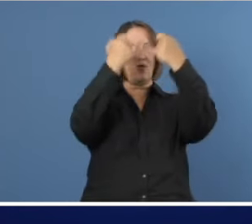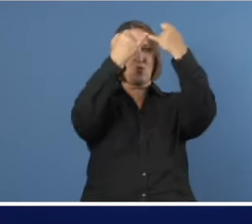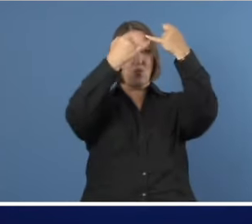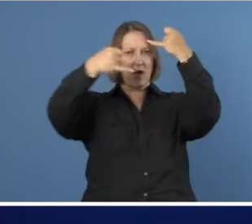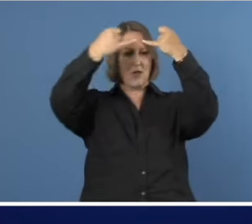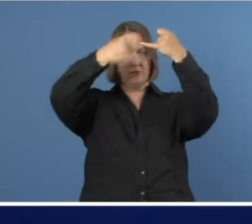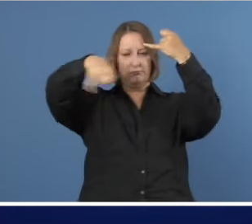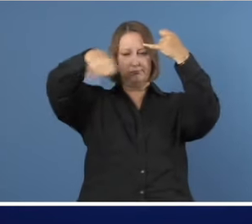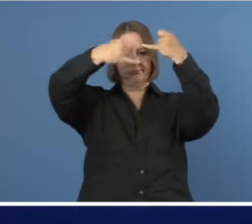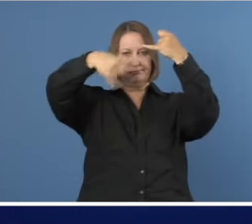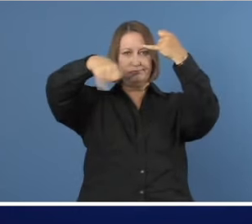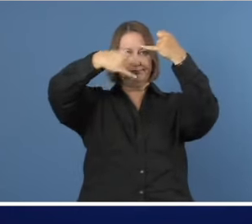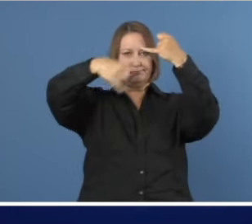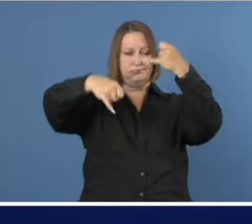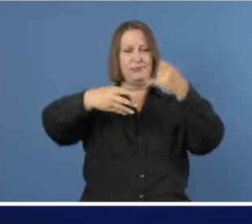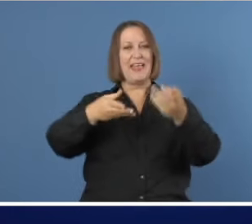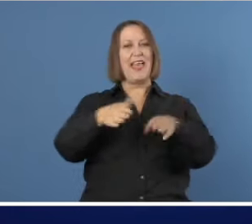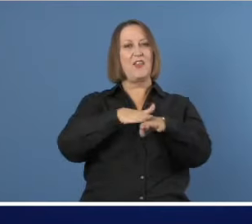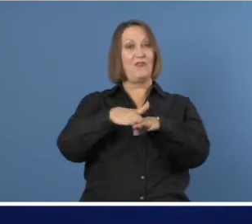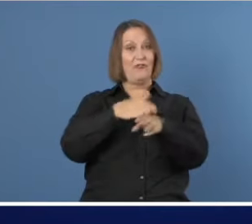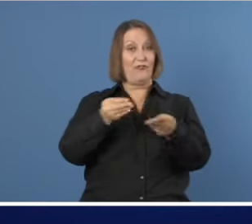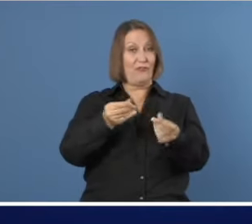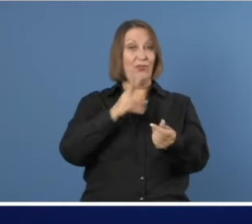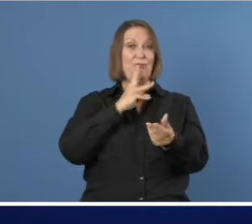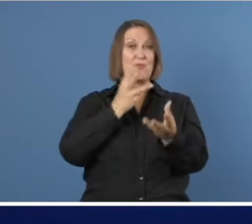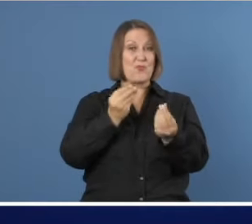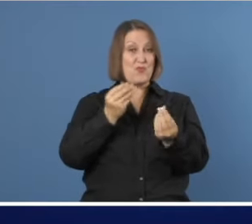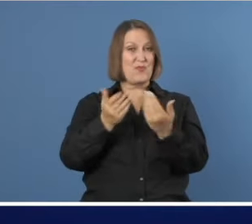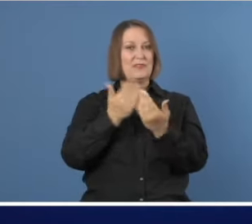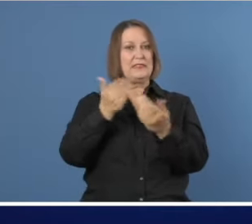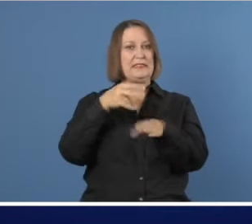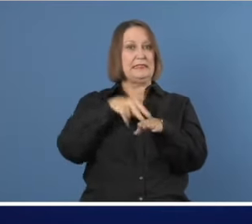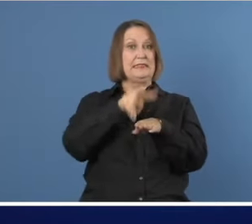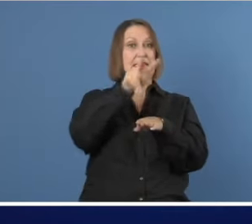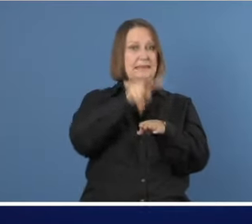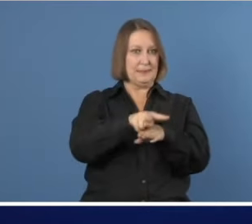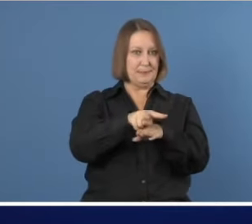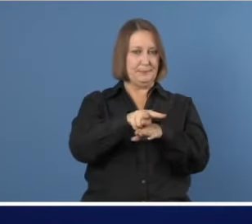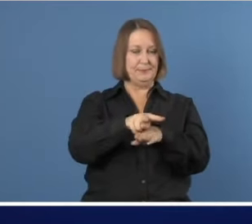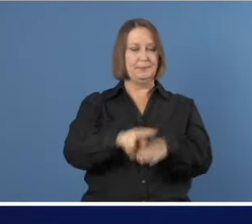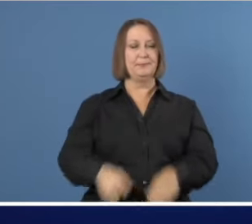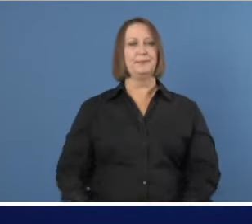damaged electrical wiring, and slippery floors.